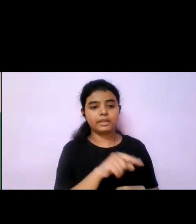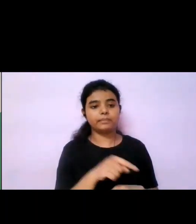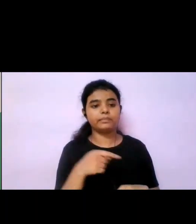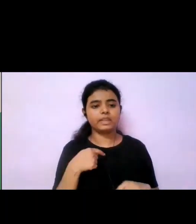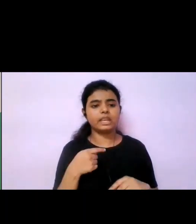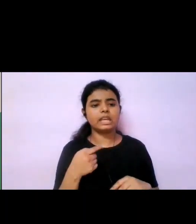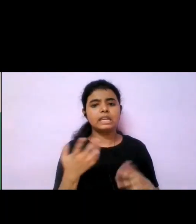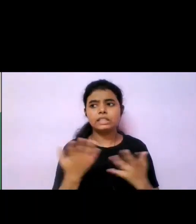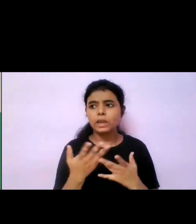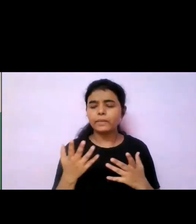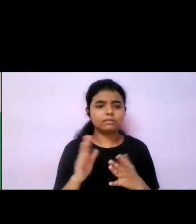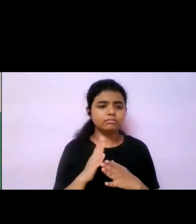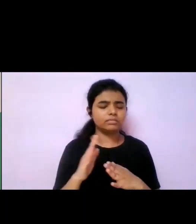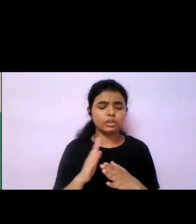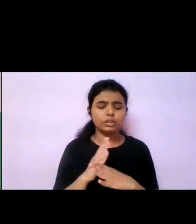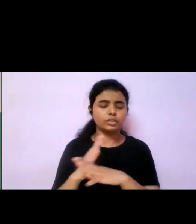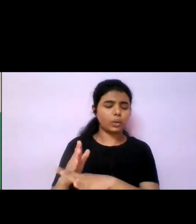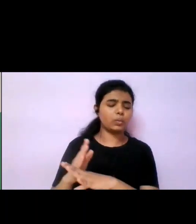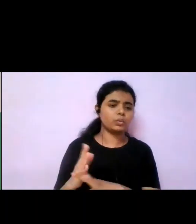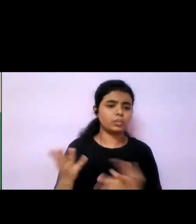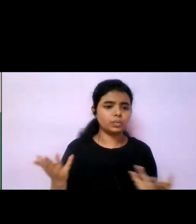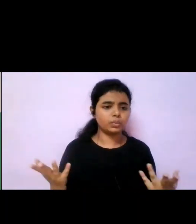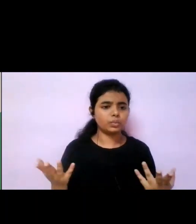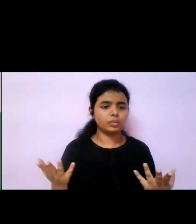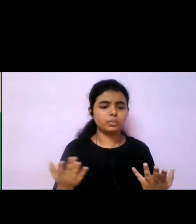resist some of the assumptions within the question